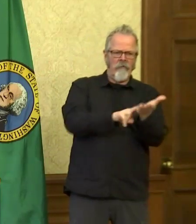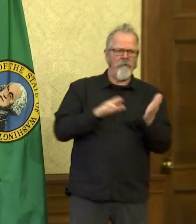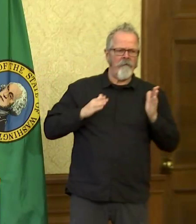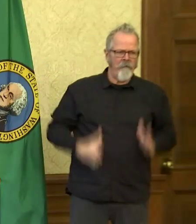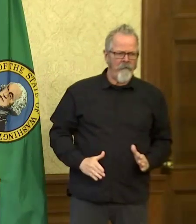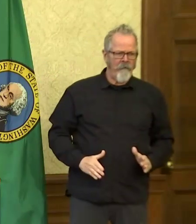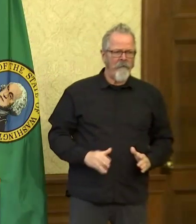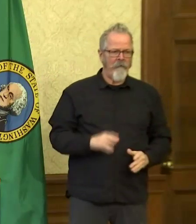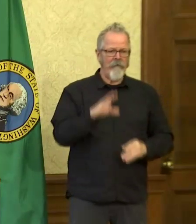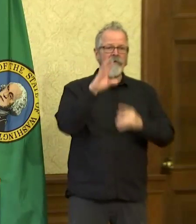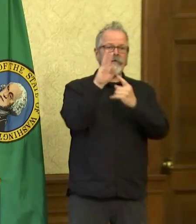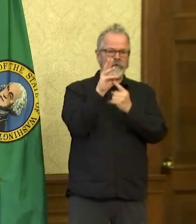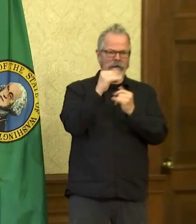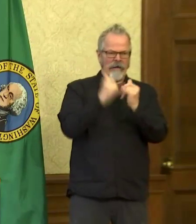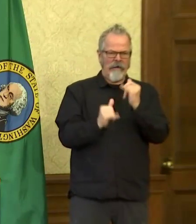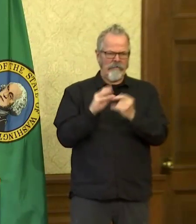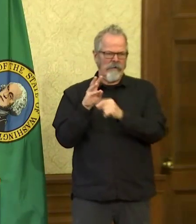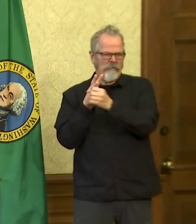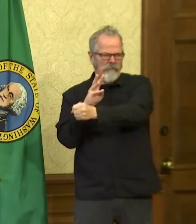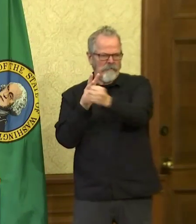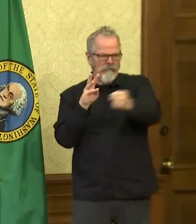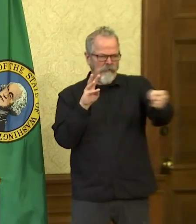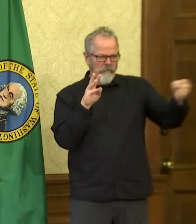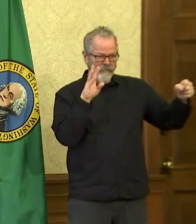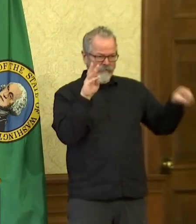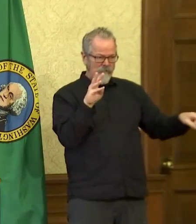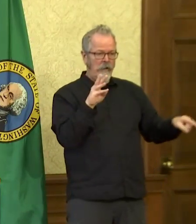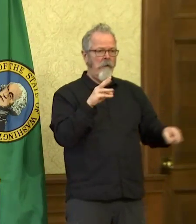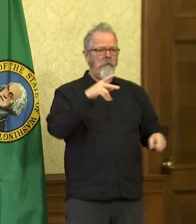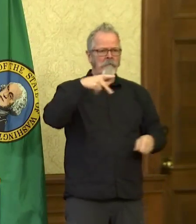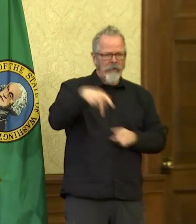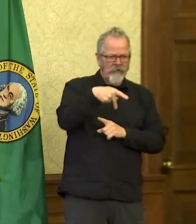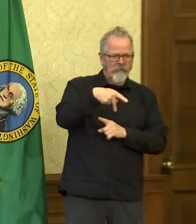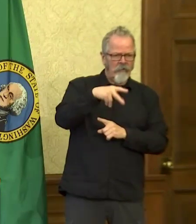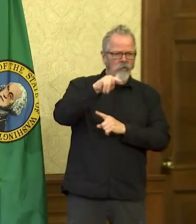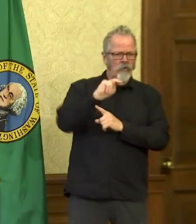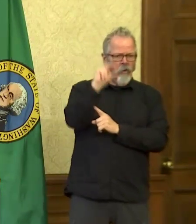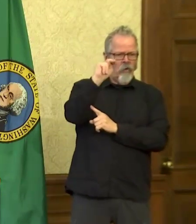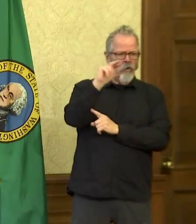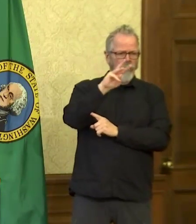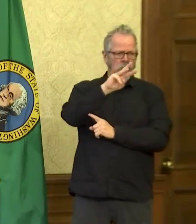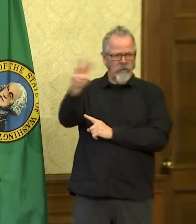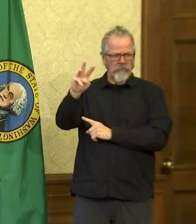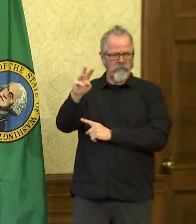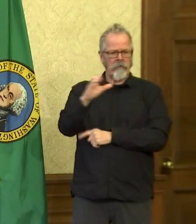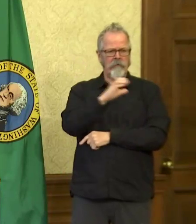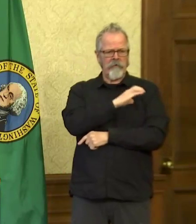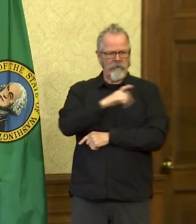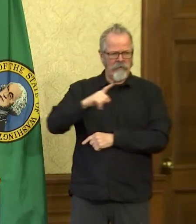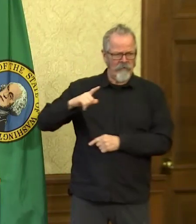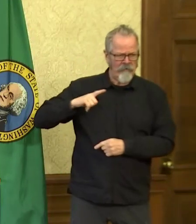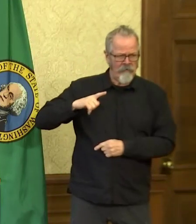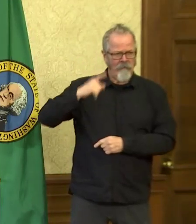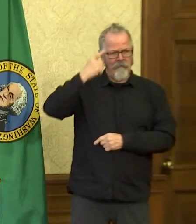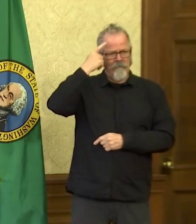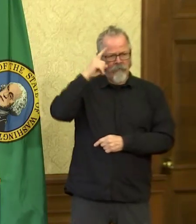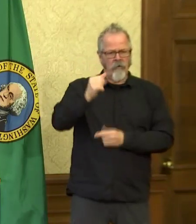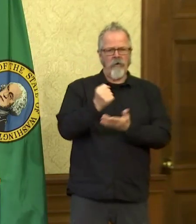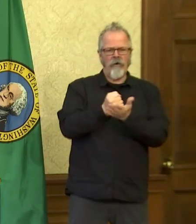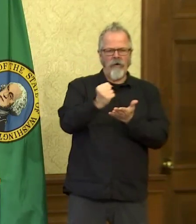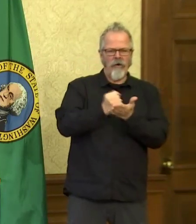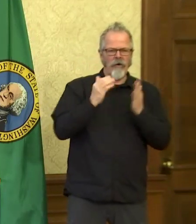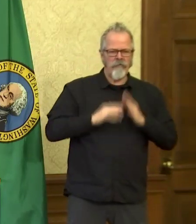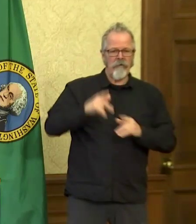So I want to talk about our plan. And we have it up here on our screen here. It's our plan for getting back to